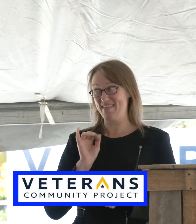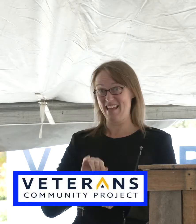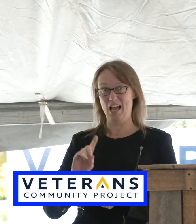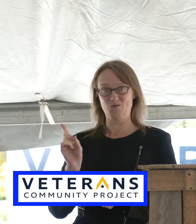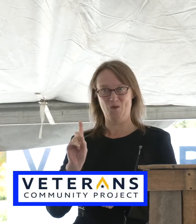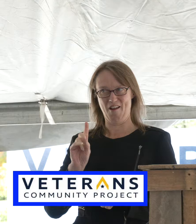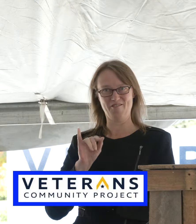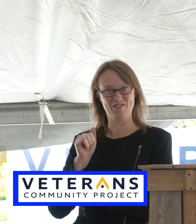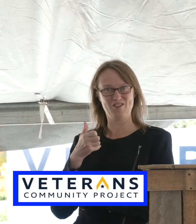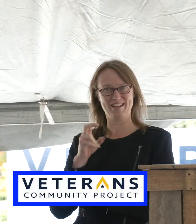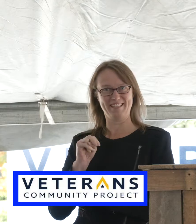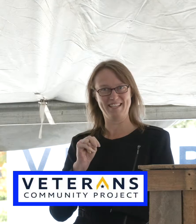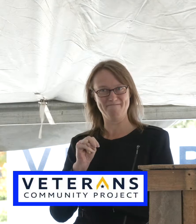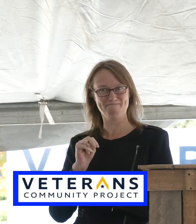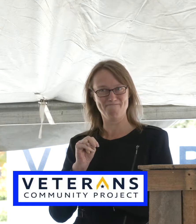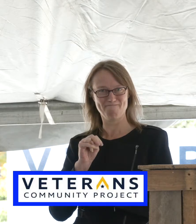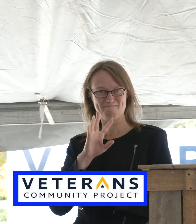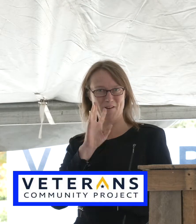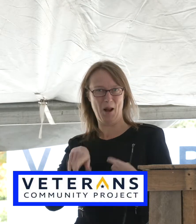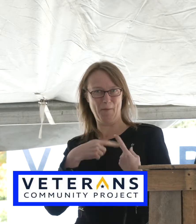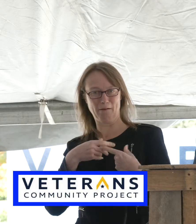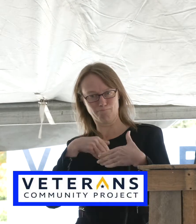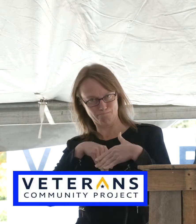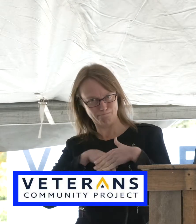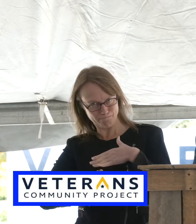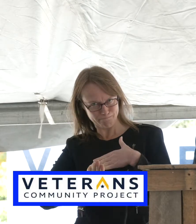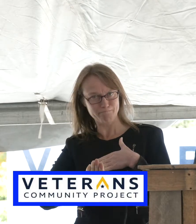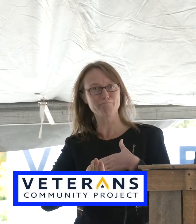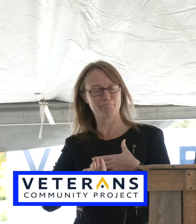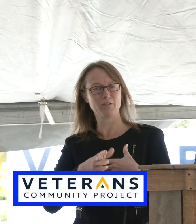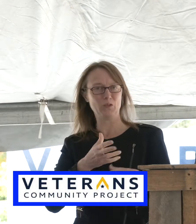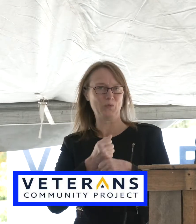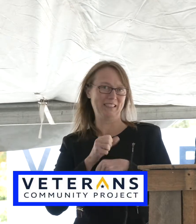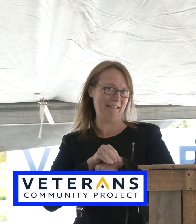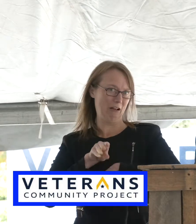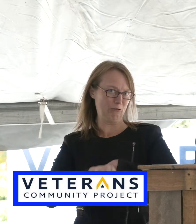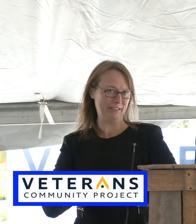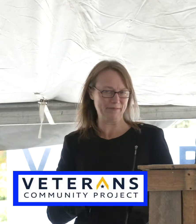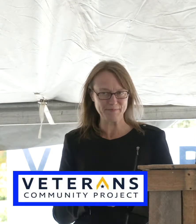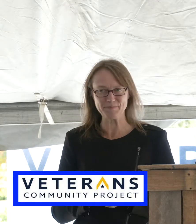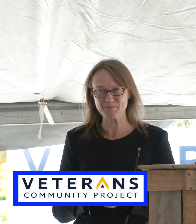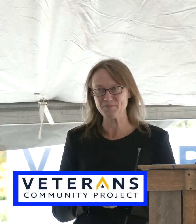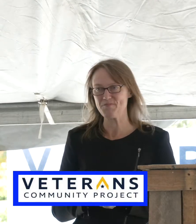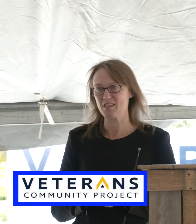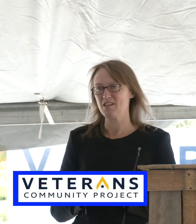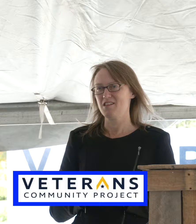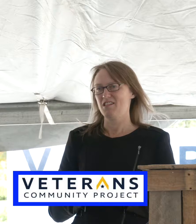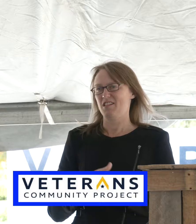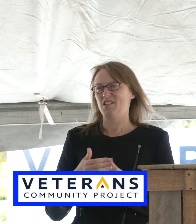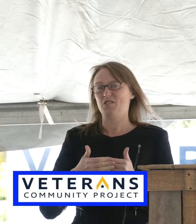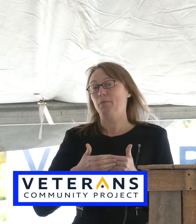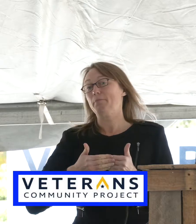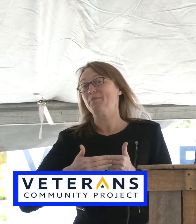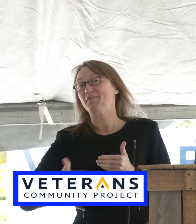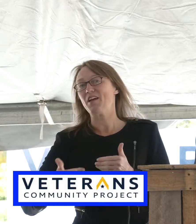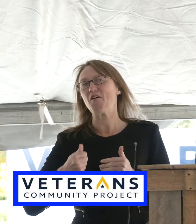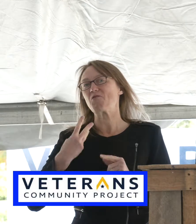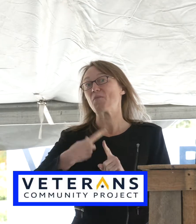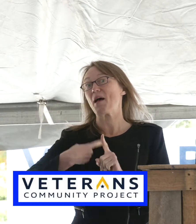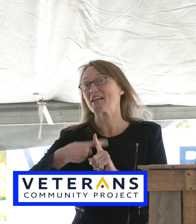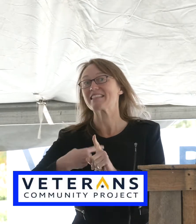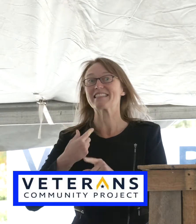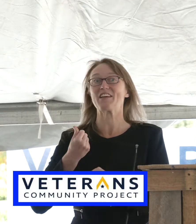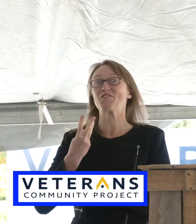But what I really want to take the opportunity to tell you all, because you're going to learn so much more about VCP in the coming months and years, and I'm